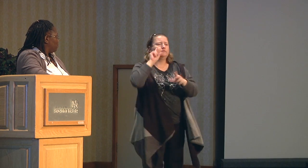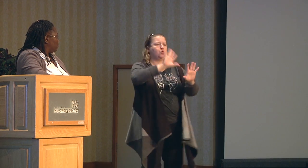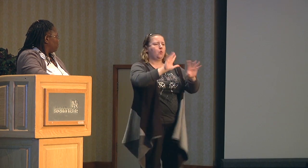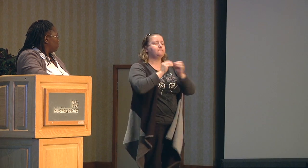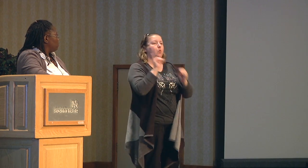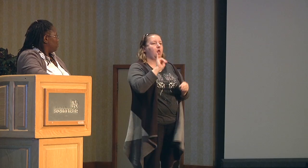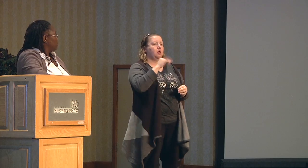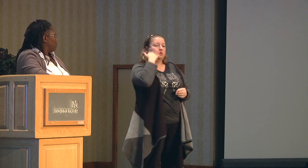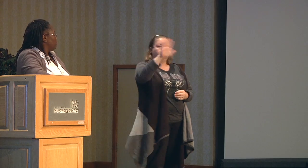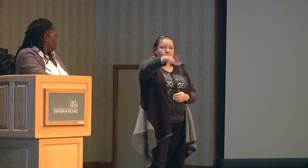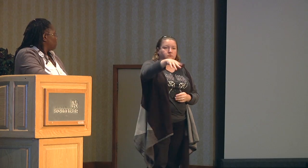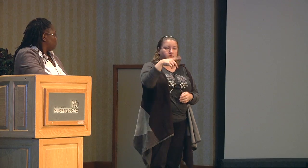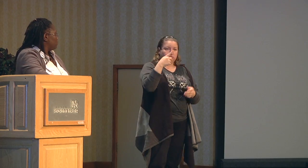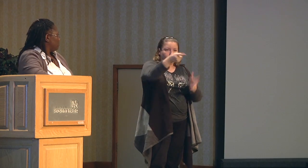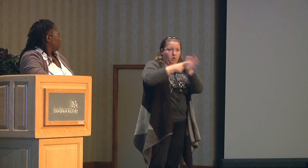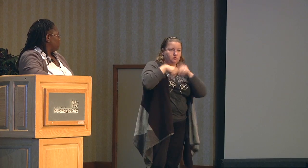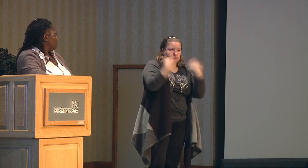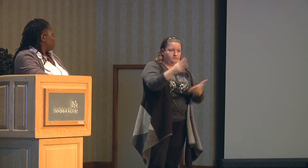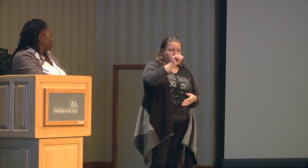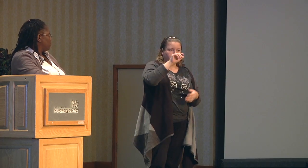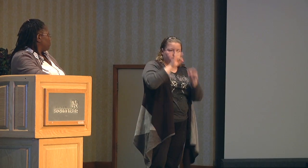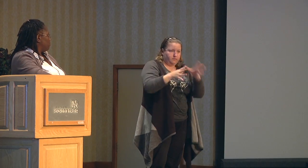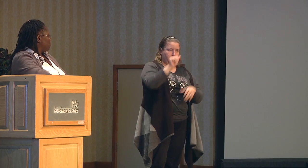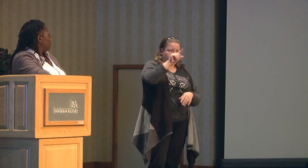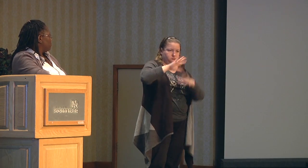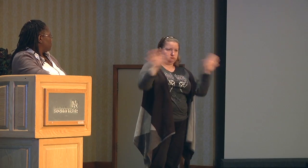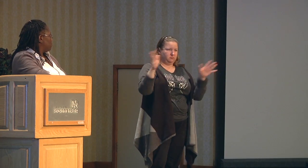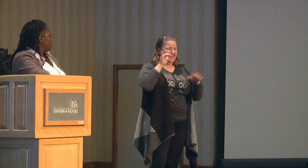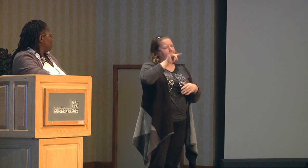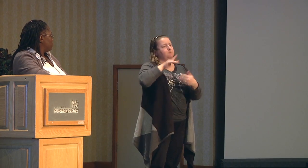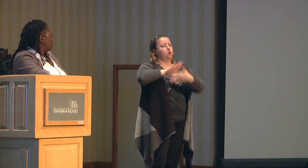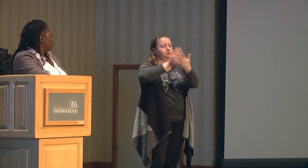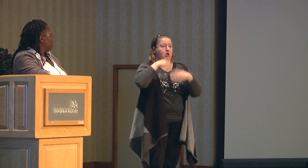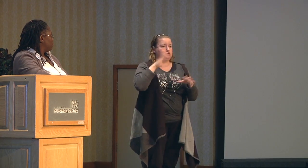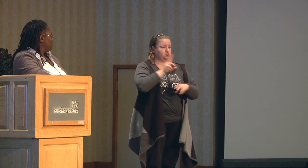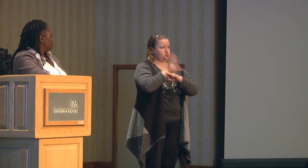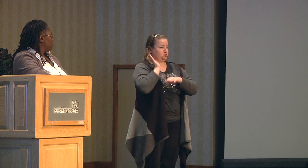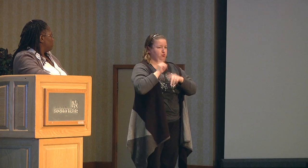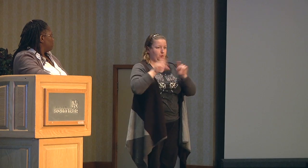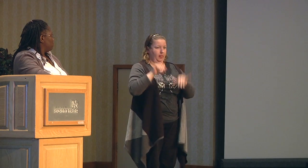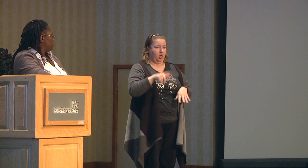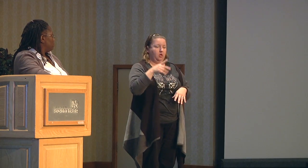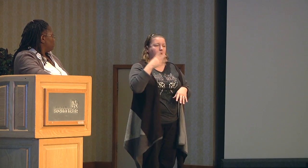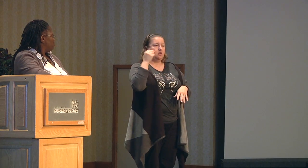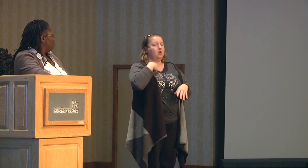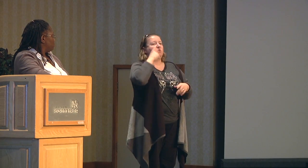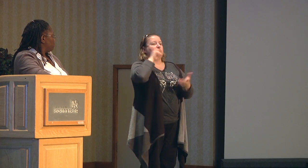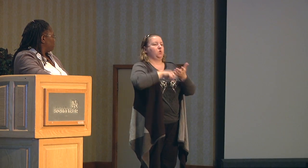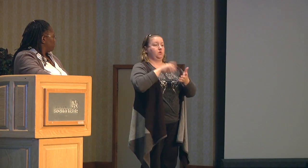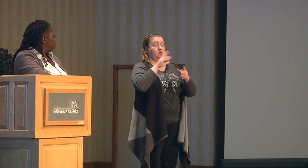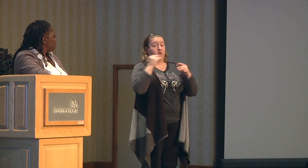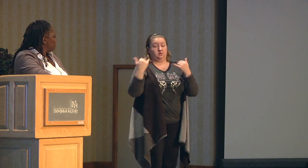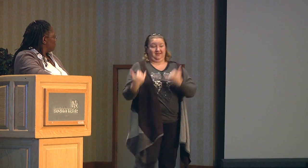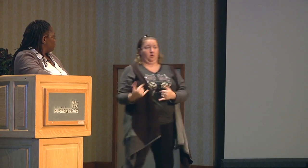It wasn't that I called and then called later. What I did was I said, you're required to use